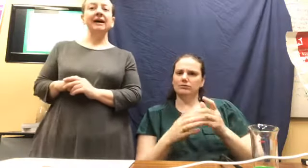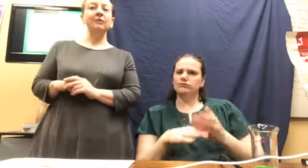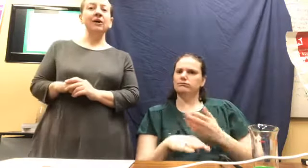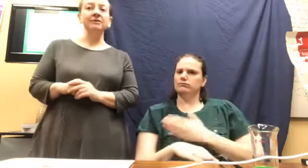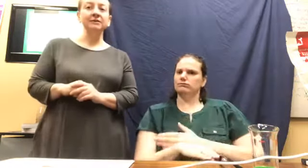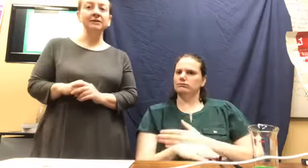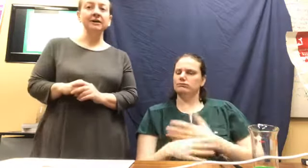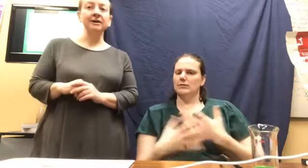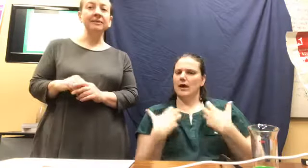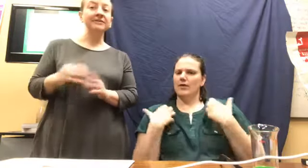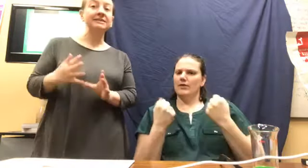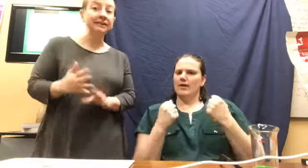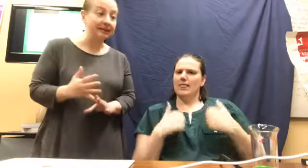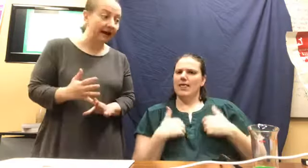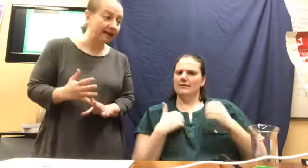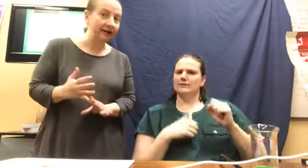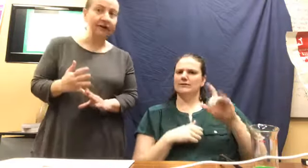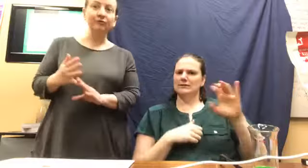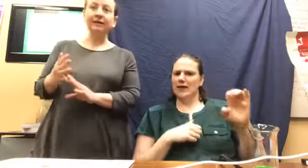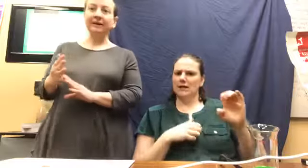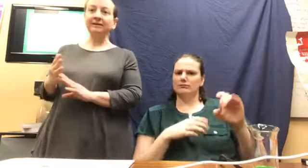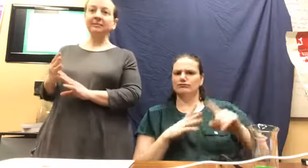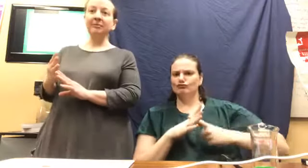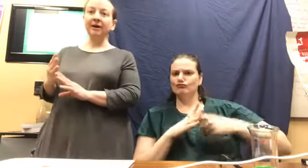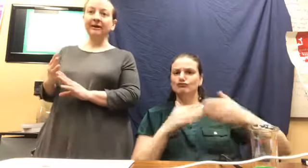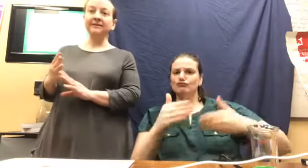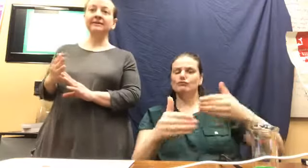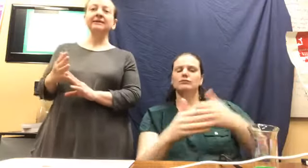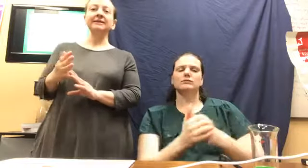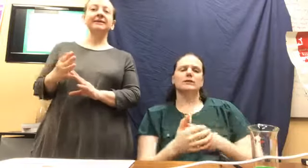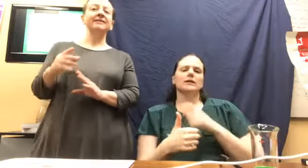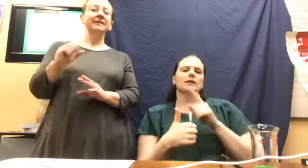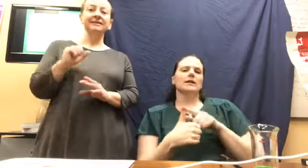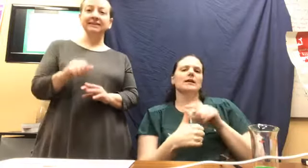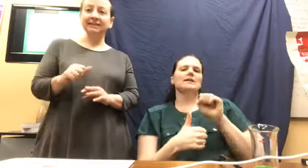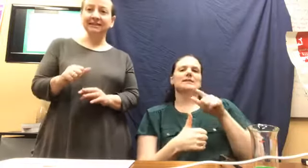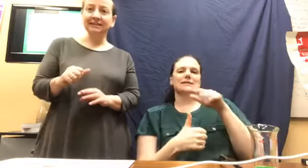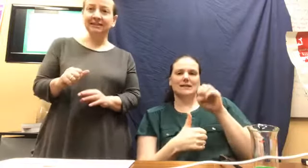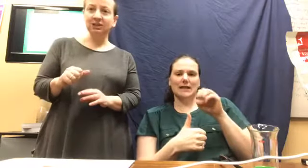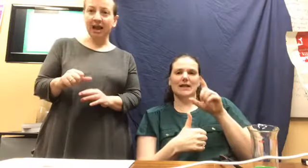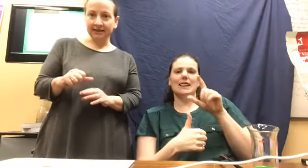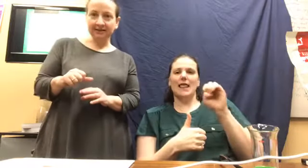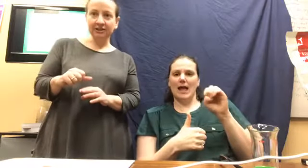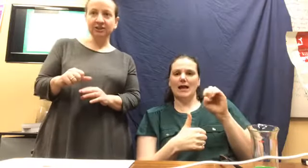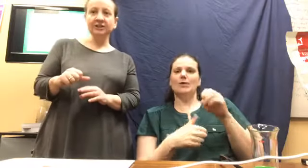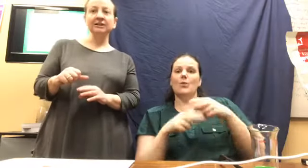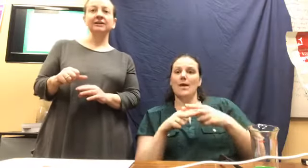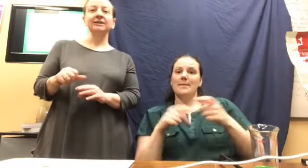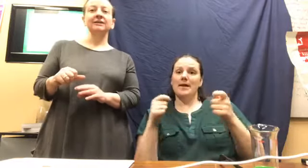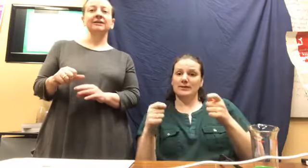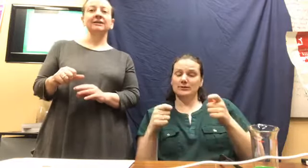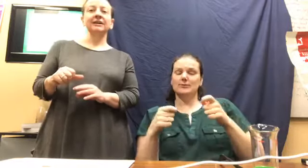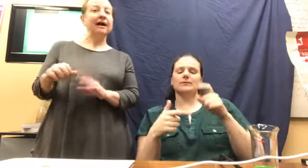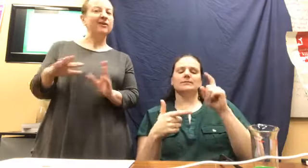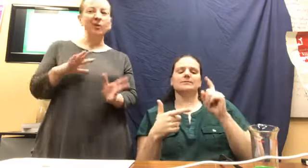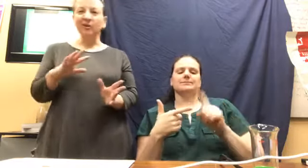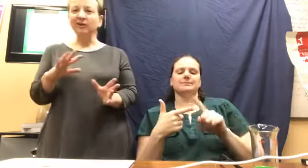we're also going to talk about the sleek line of weight management products, the sleek and 60 challenge, how to order